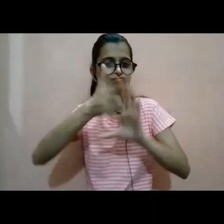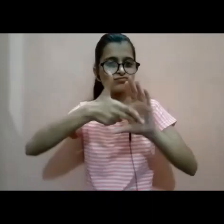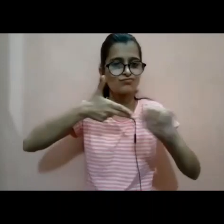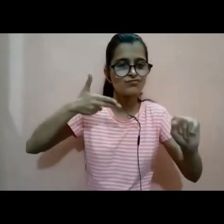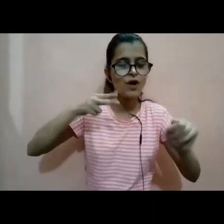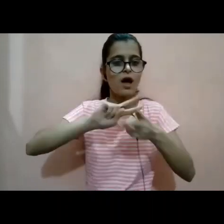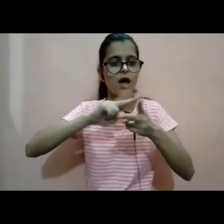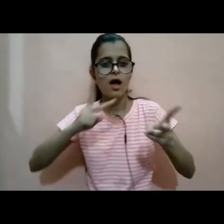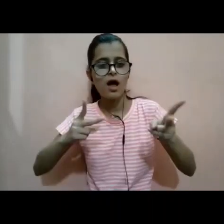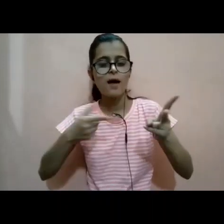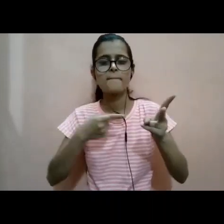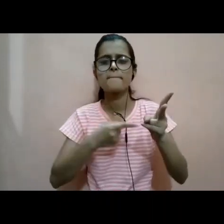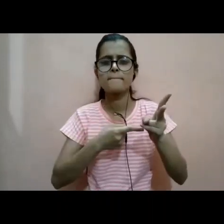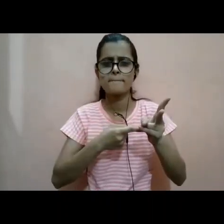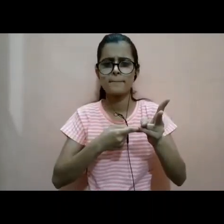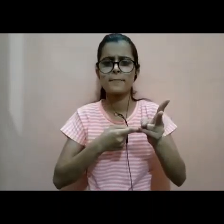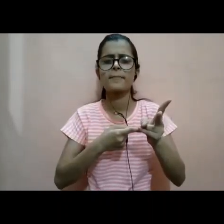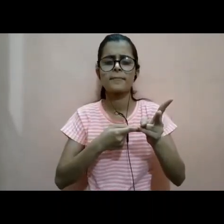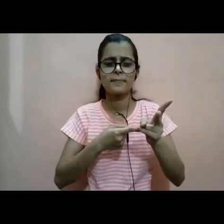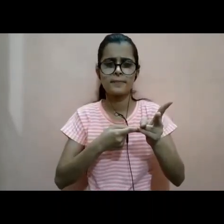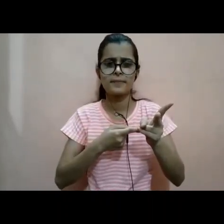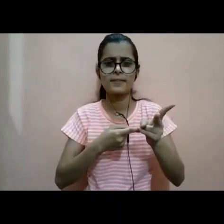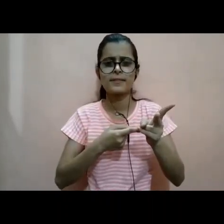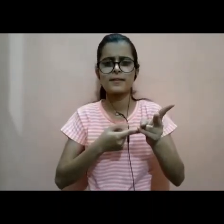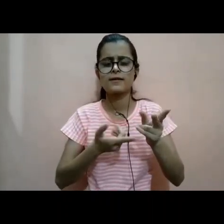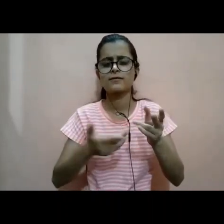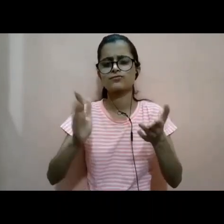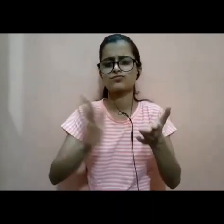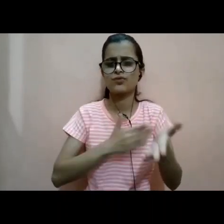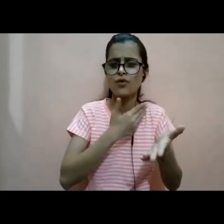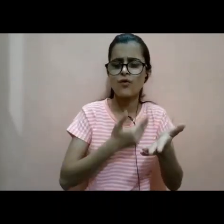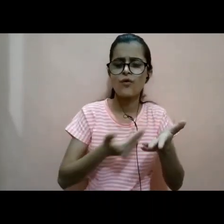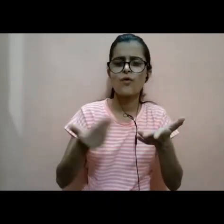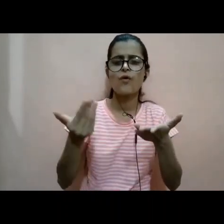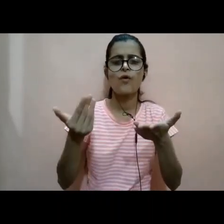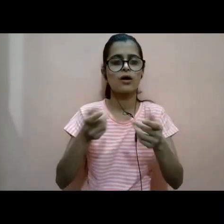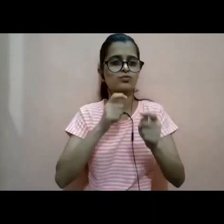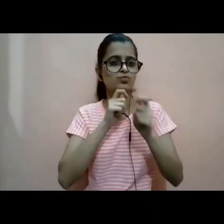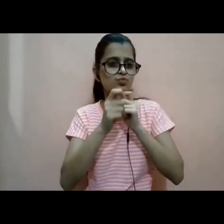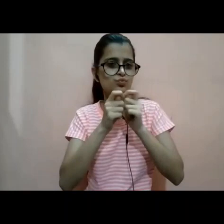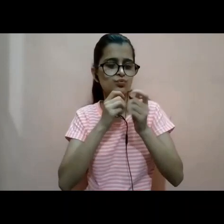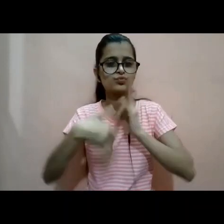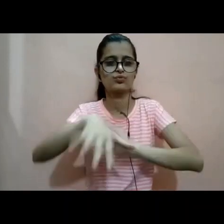Psychotherapy, novels, songs, and increasingly the memes of social media.